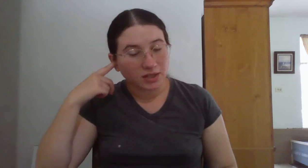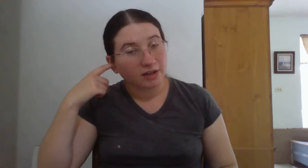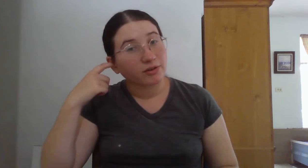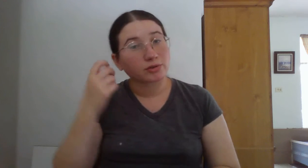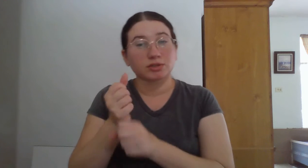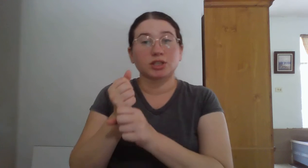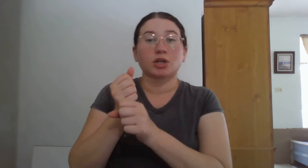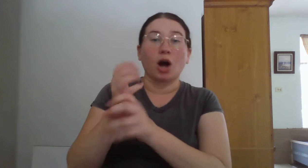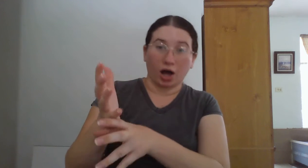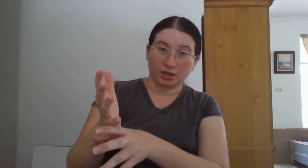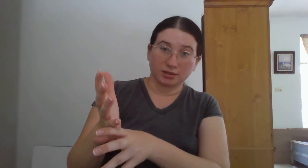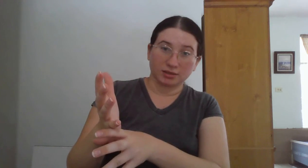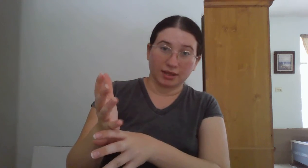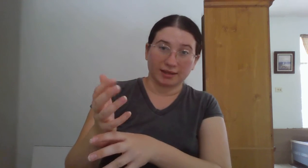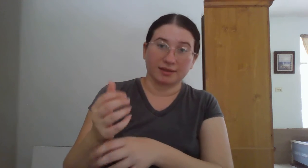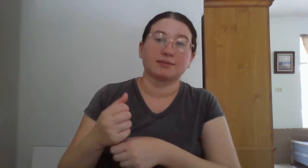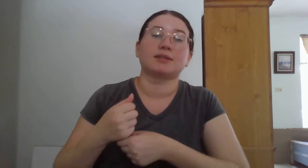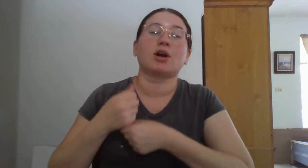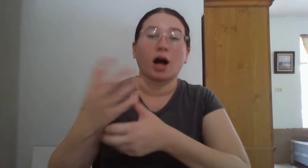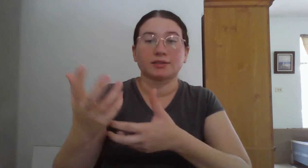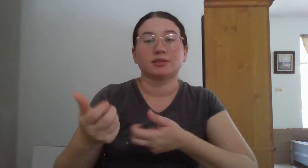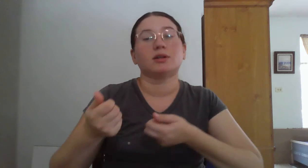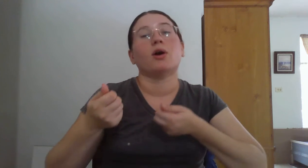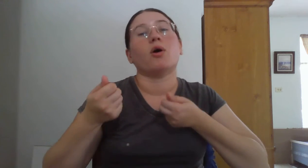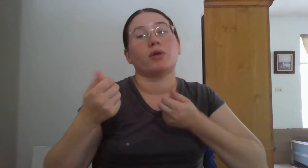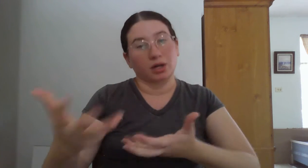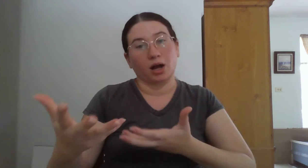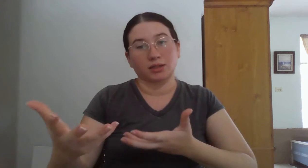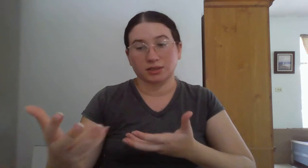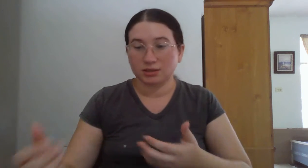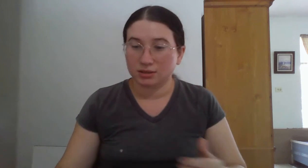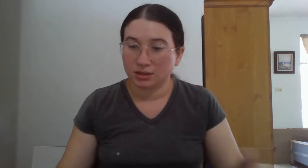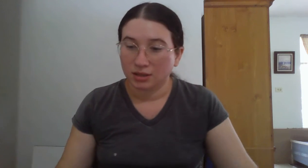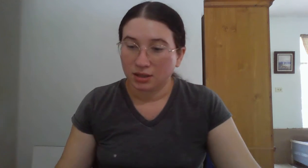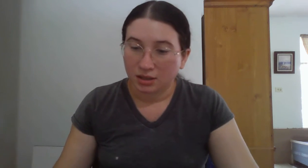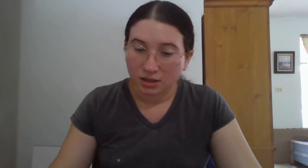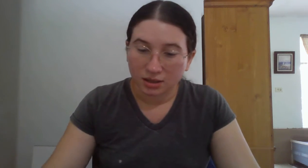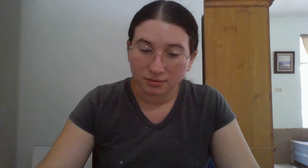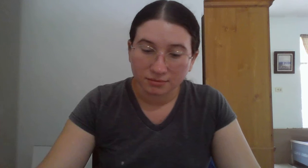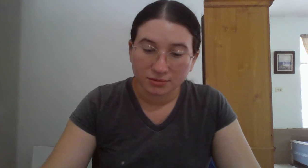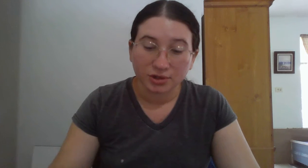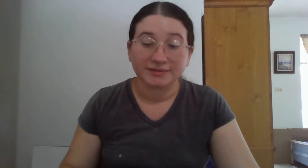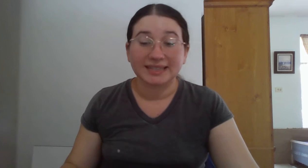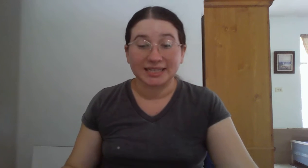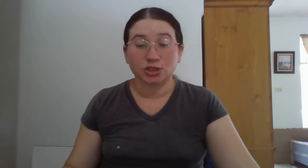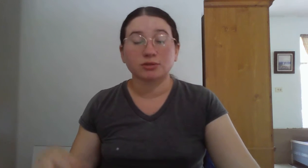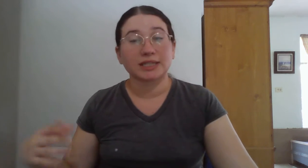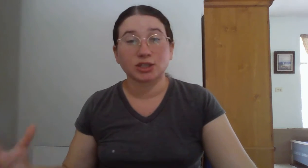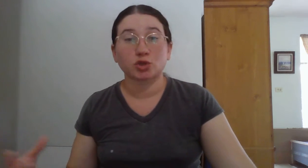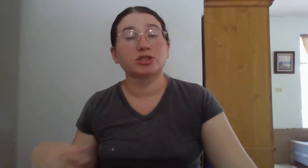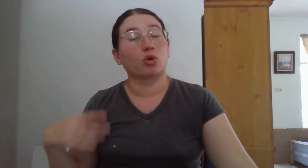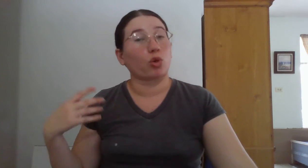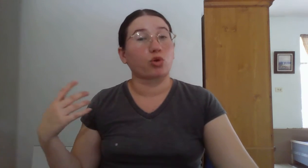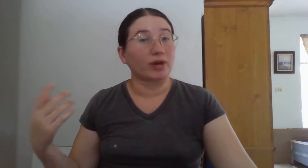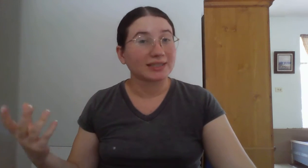I have also seen cause, like this, it causes or it causes. You have danger, dangerous, or threat,